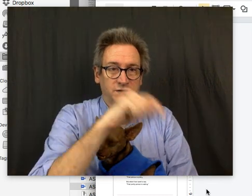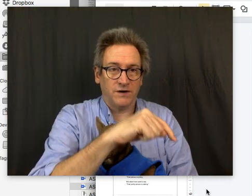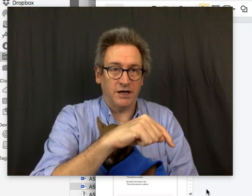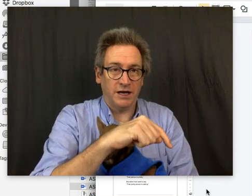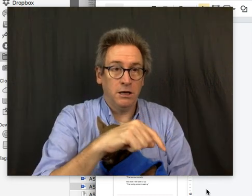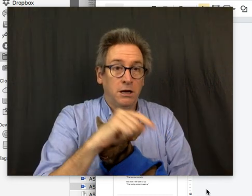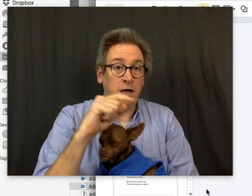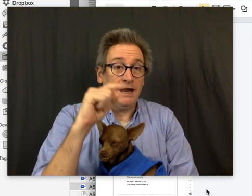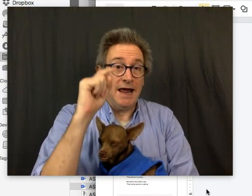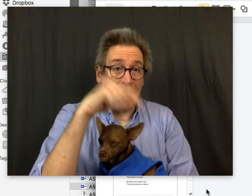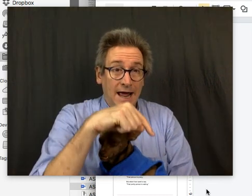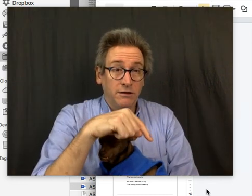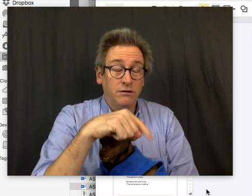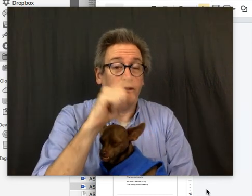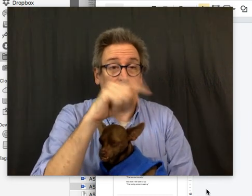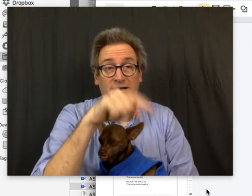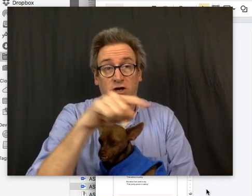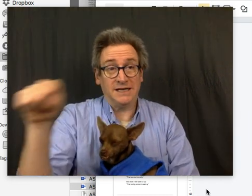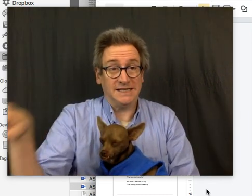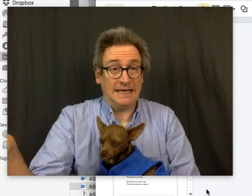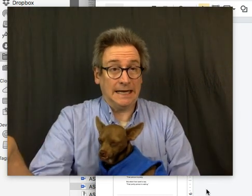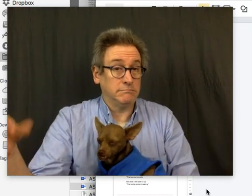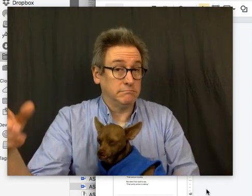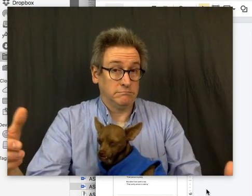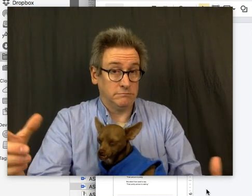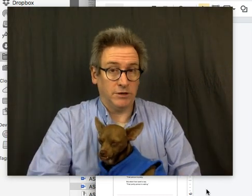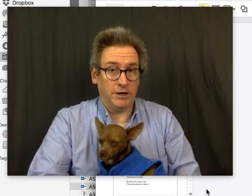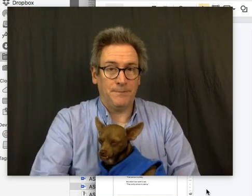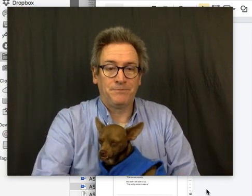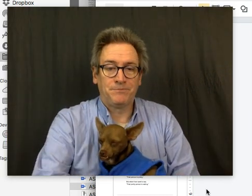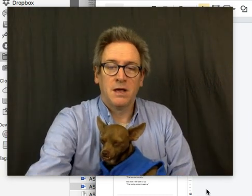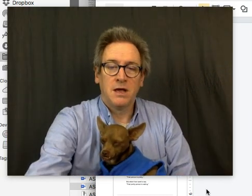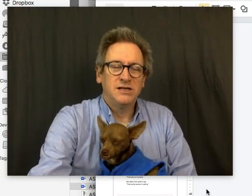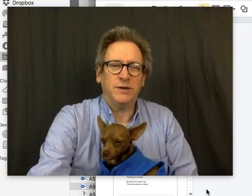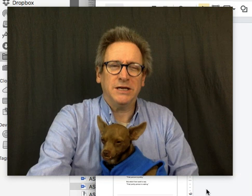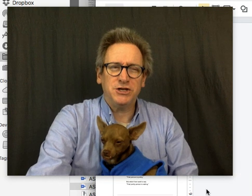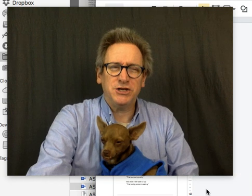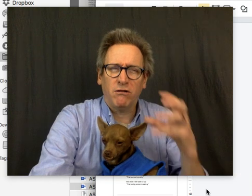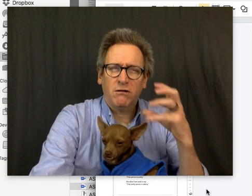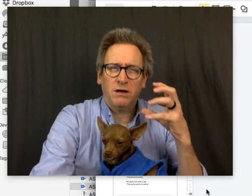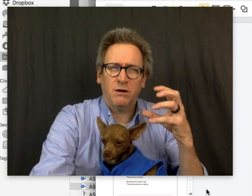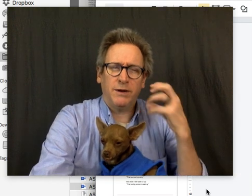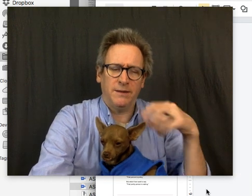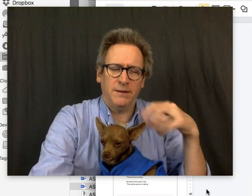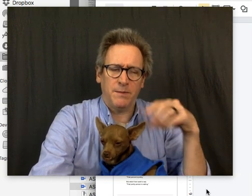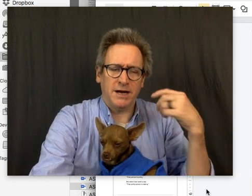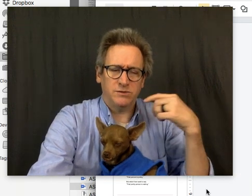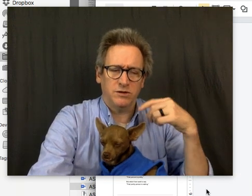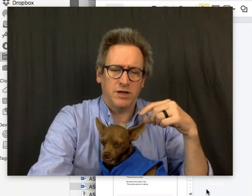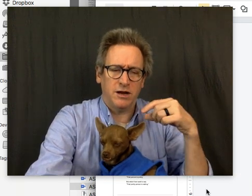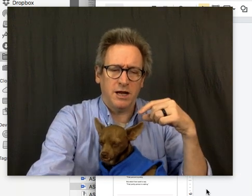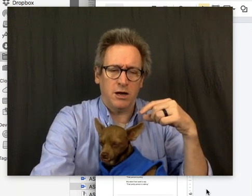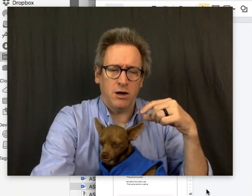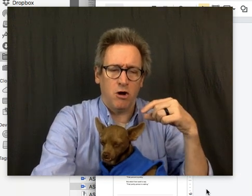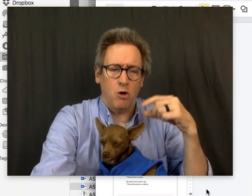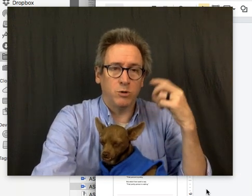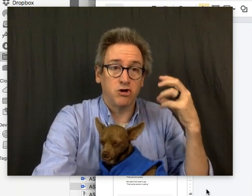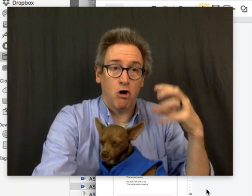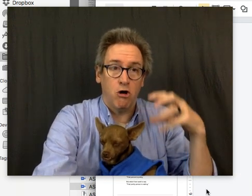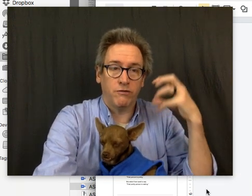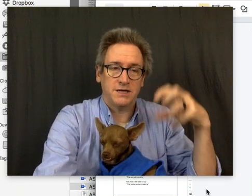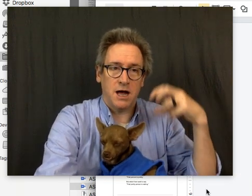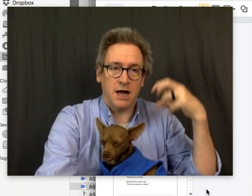dog is friendly and that dog is eating. Okay. So in general, a way to keep in mind is that